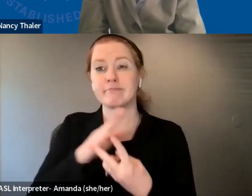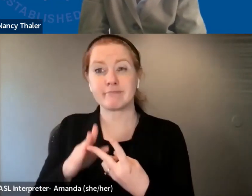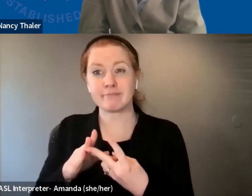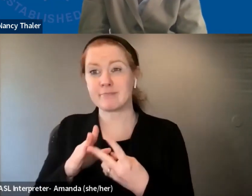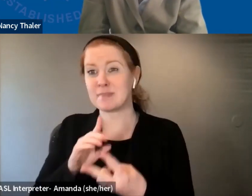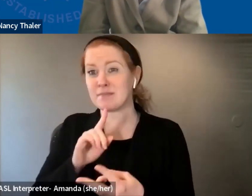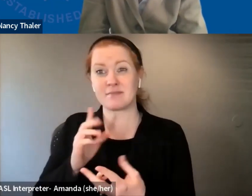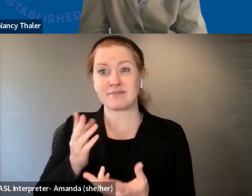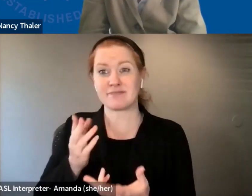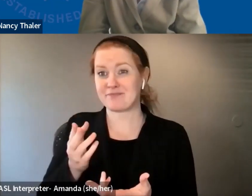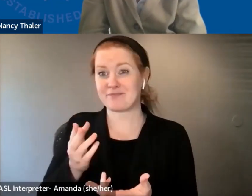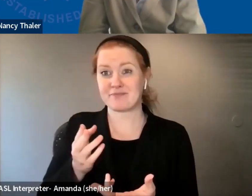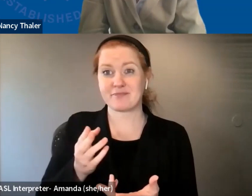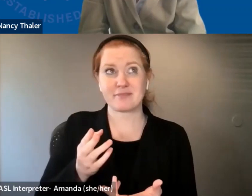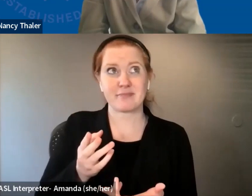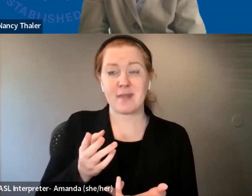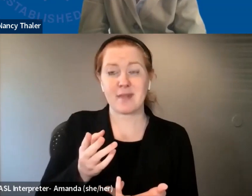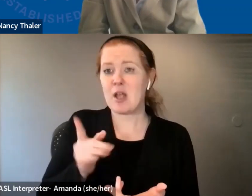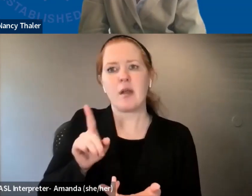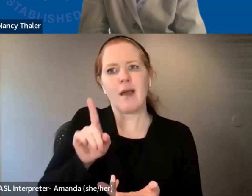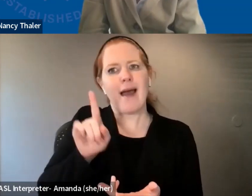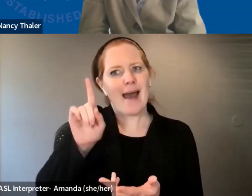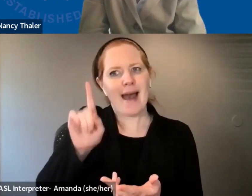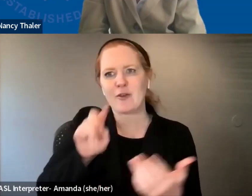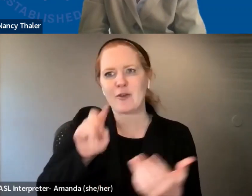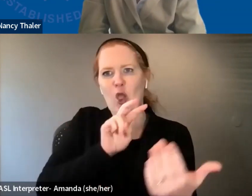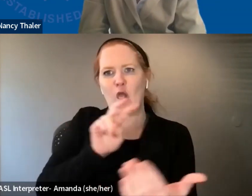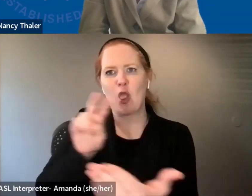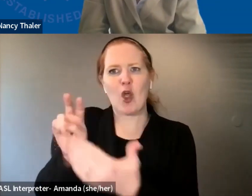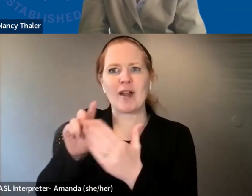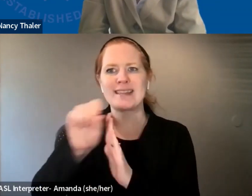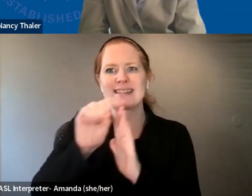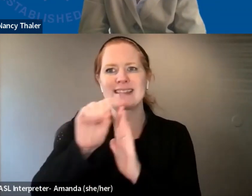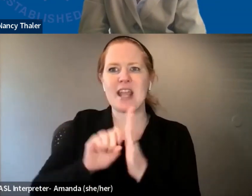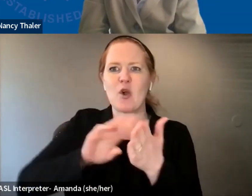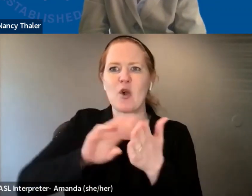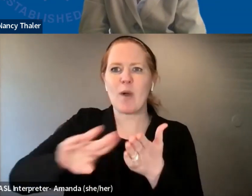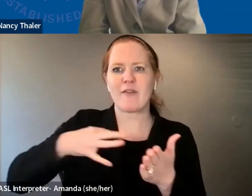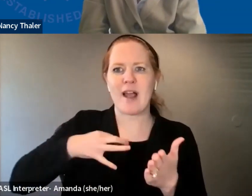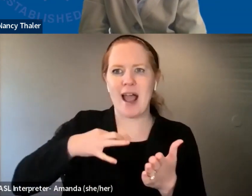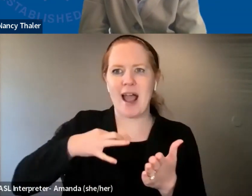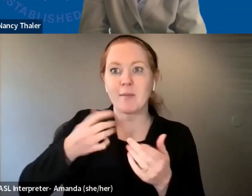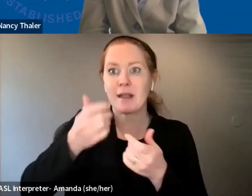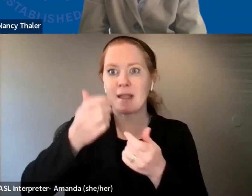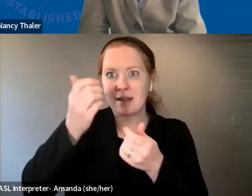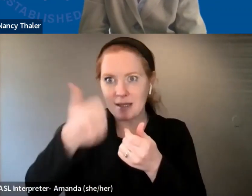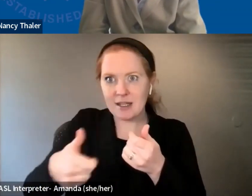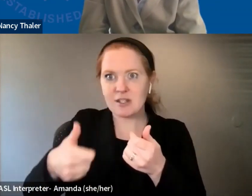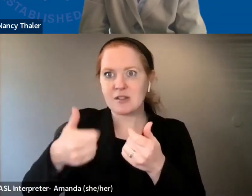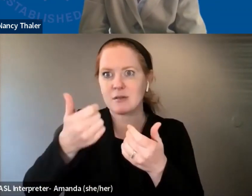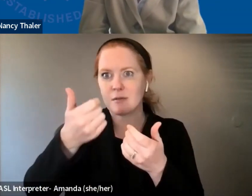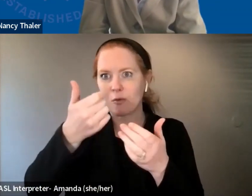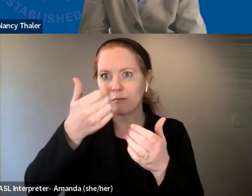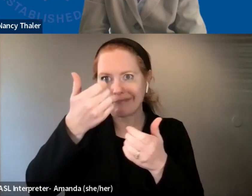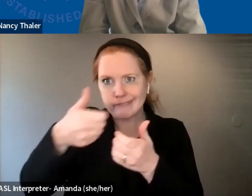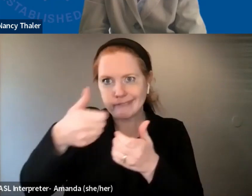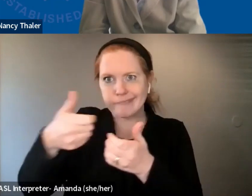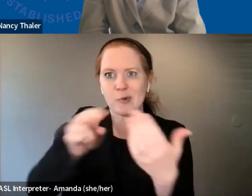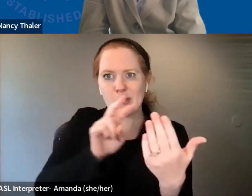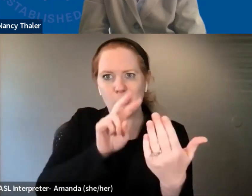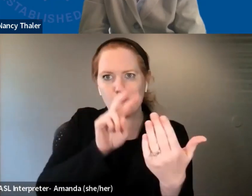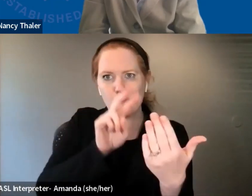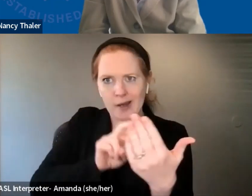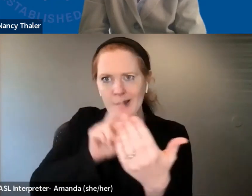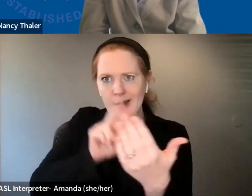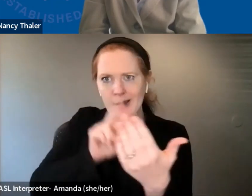go into state waiver applications and read them one by one to discover what each